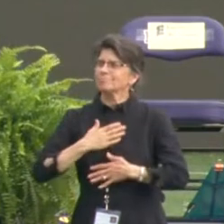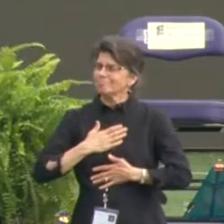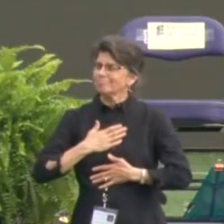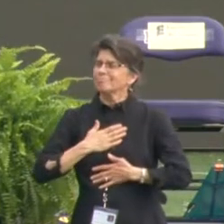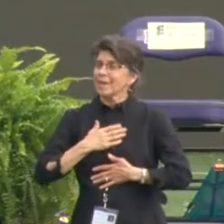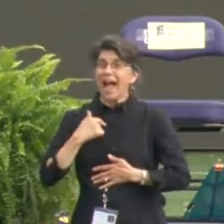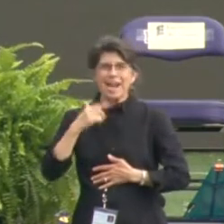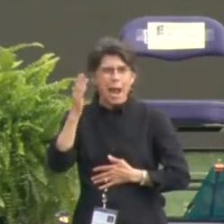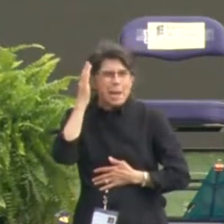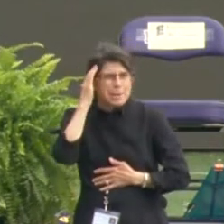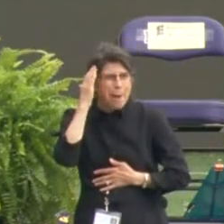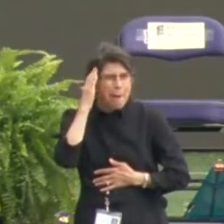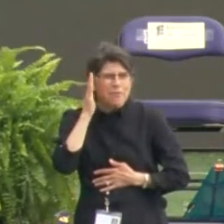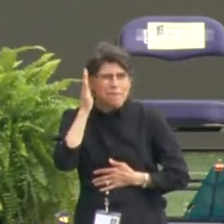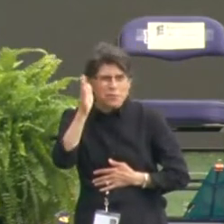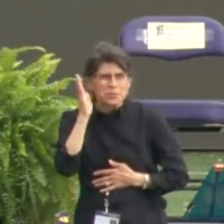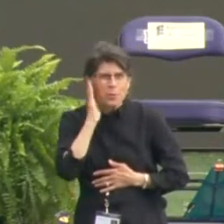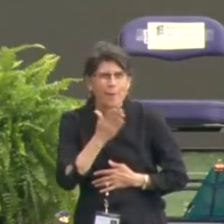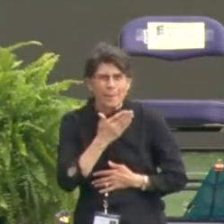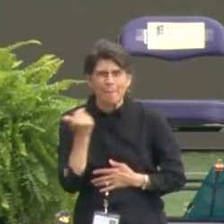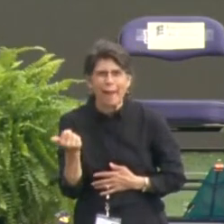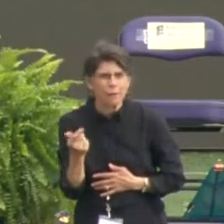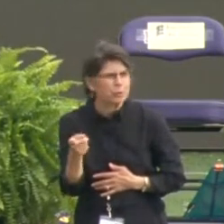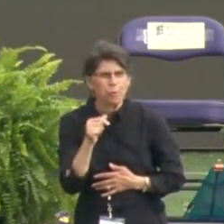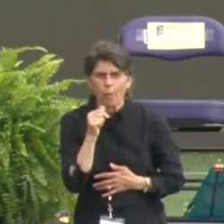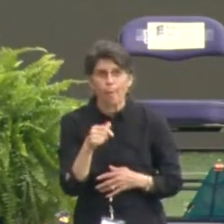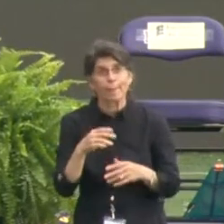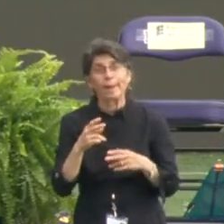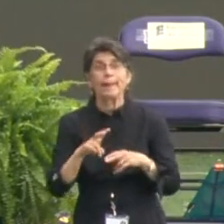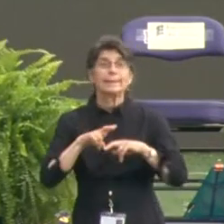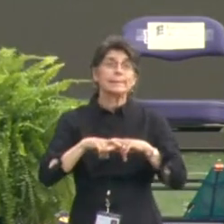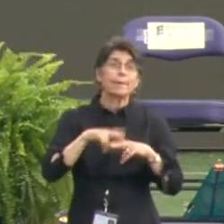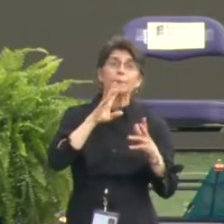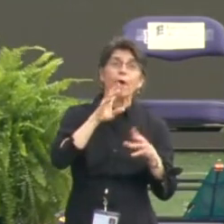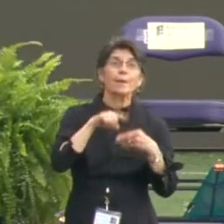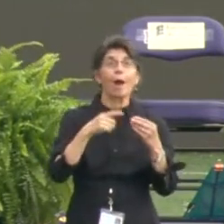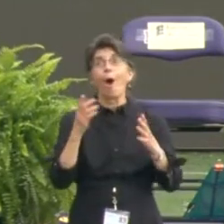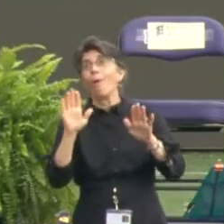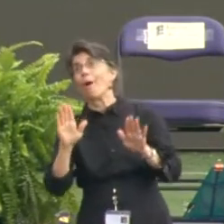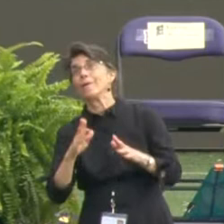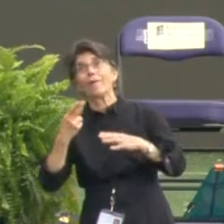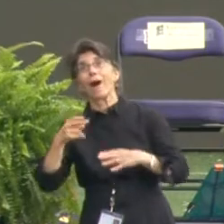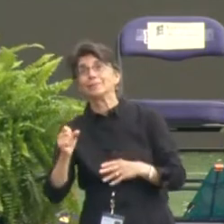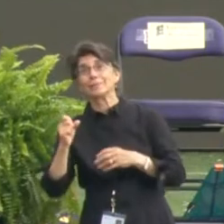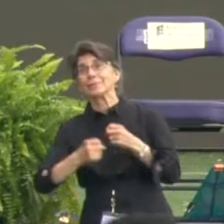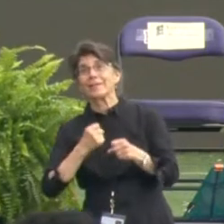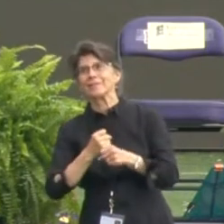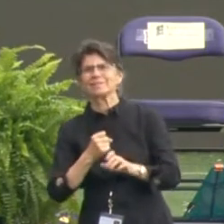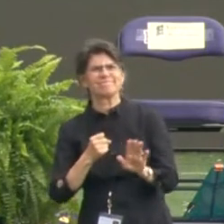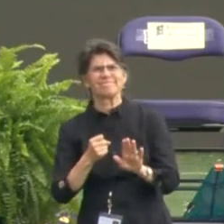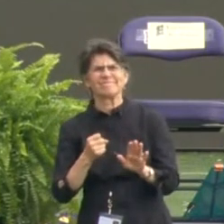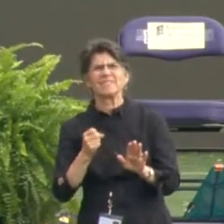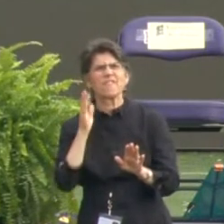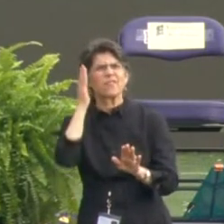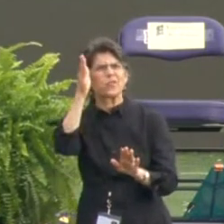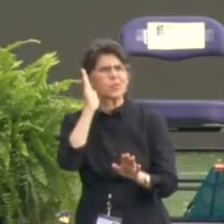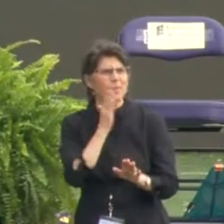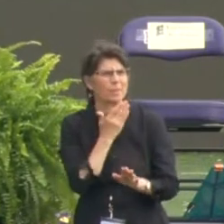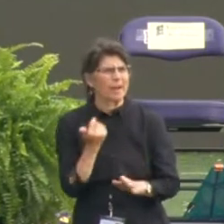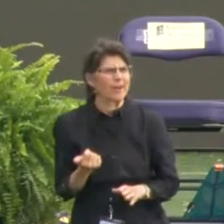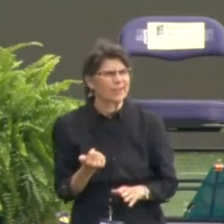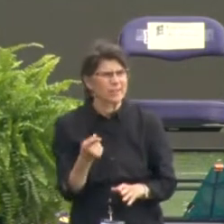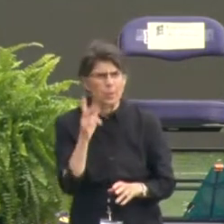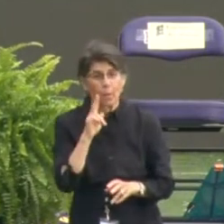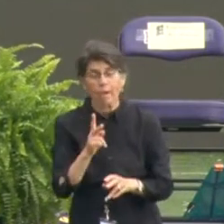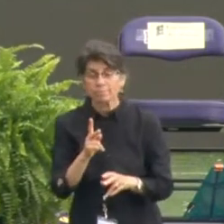is yet to come for you all. You're not going to be the ones sitting around talking about the glory days of high school. And I know that you'll keep looking out for each other and for the